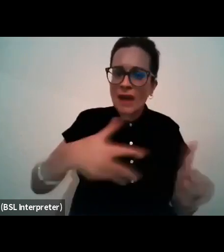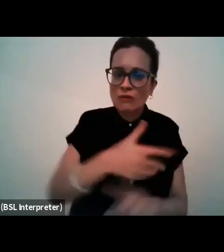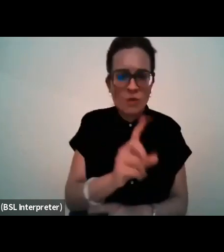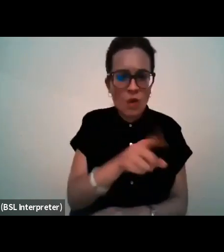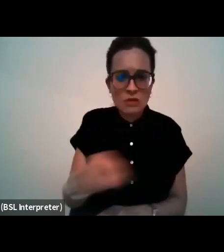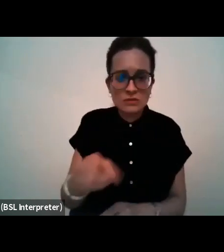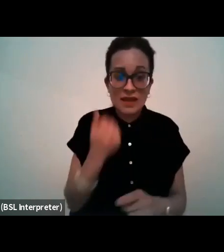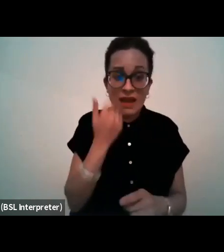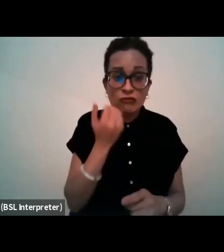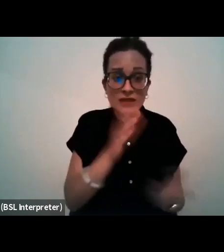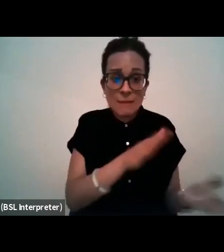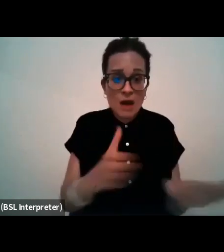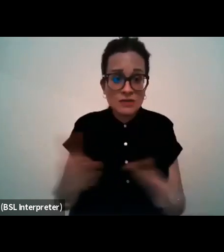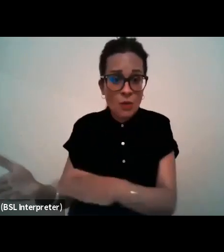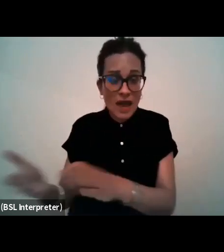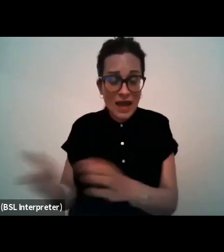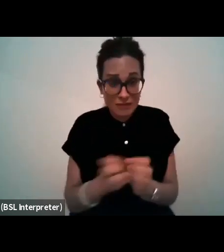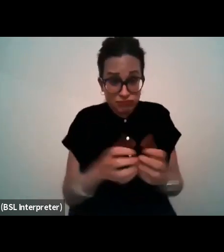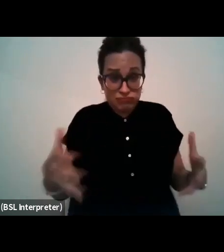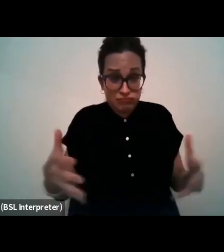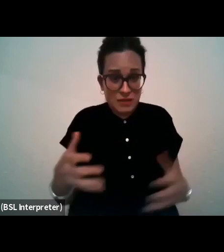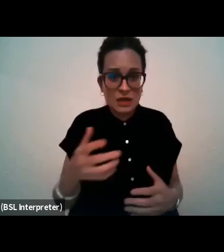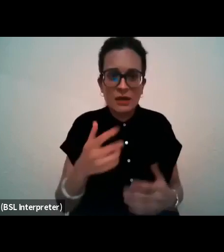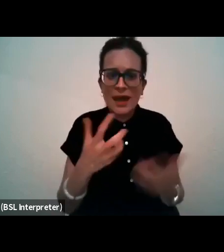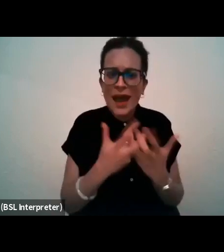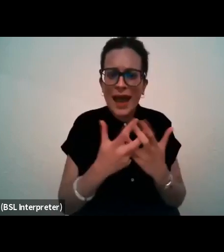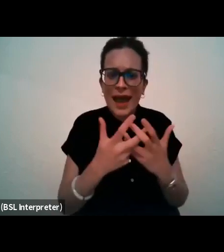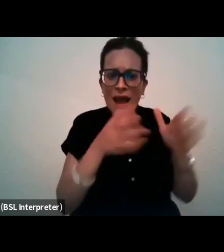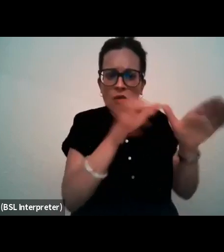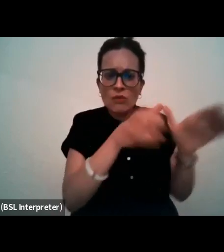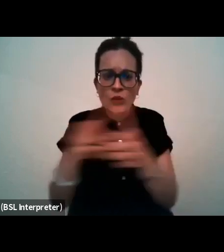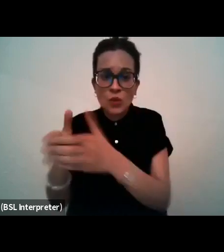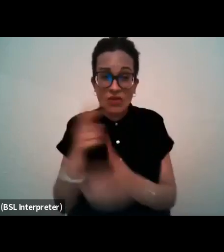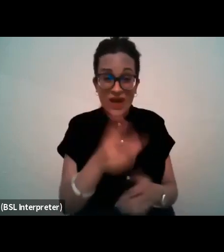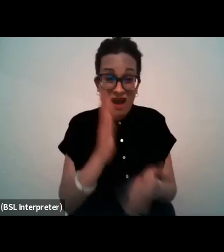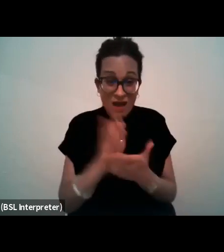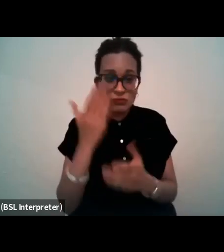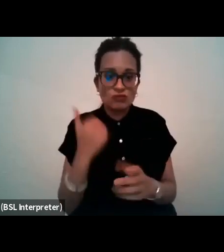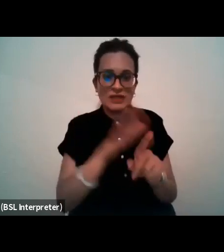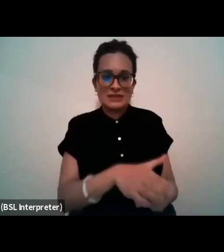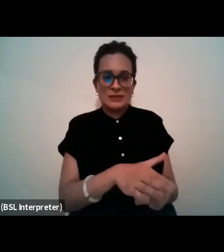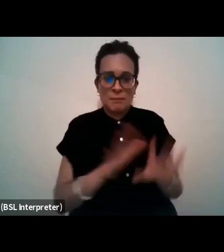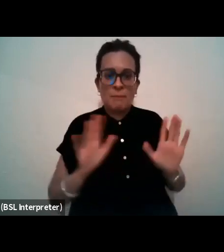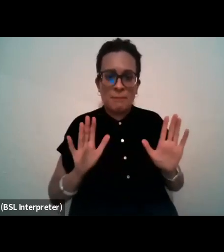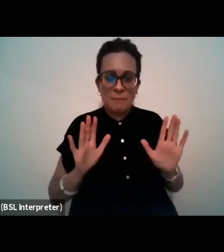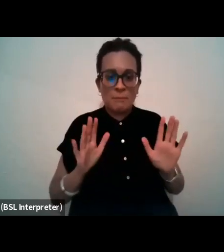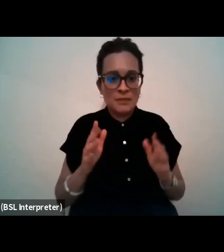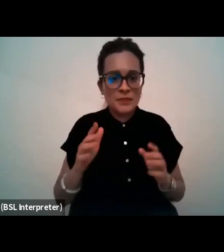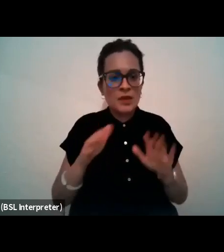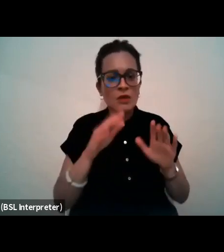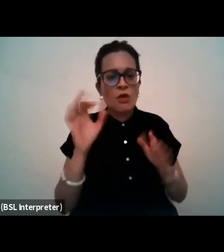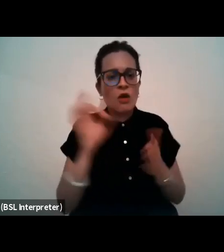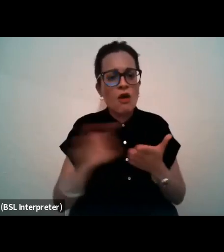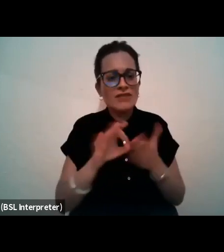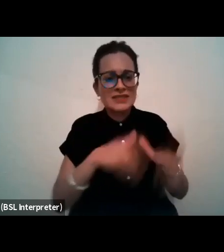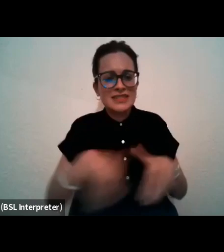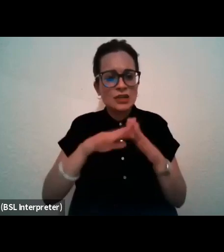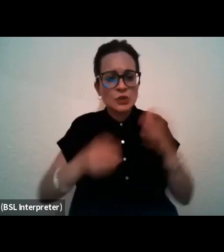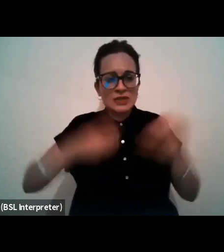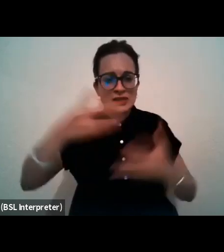every day excessively. You could classify it as racism. The Office of National Statistics and Institute for